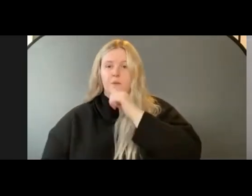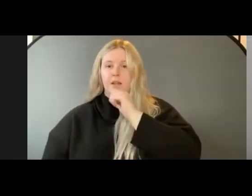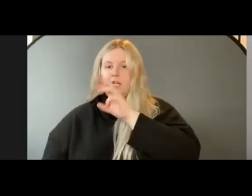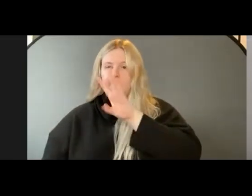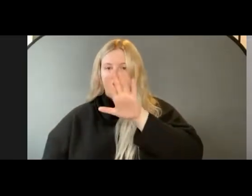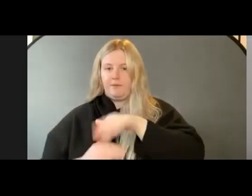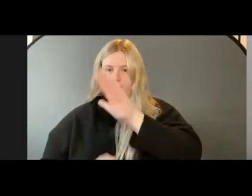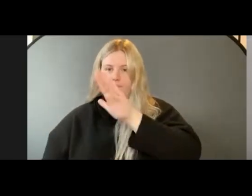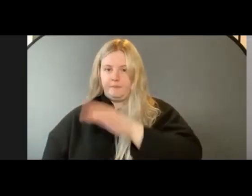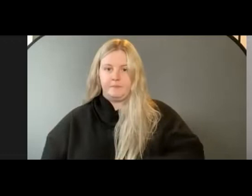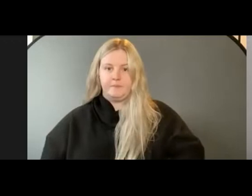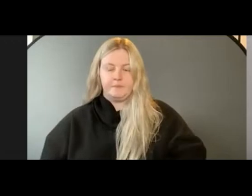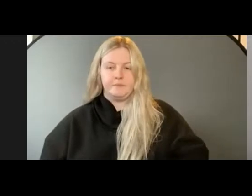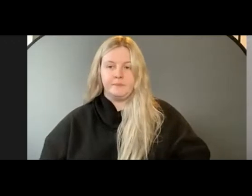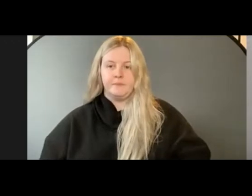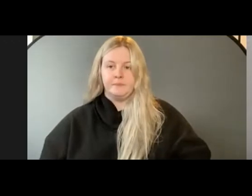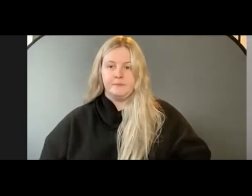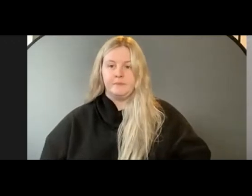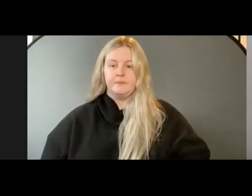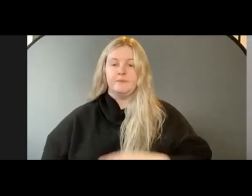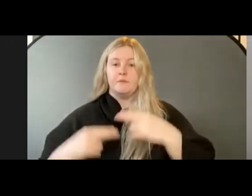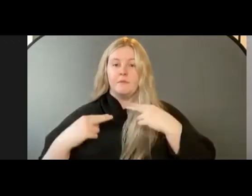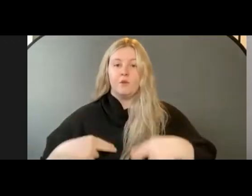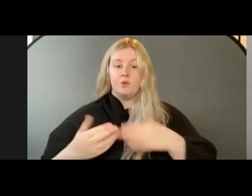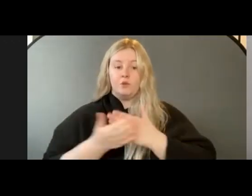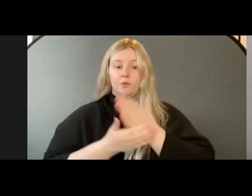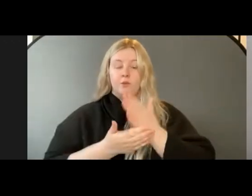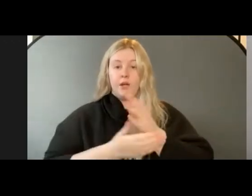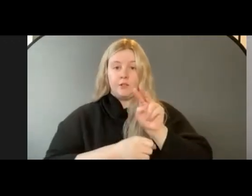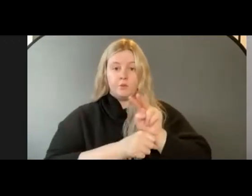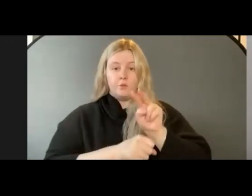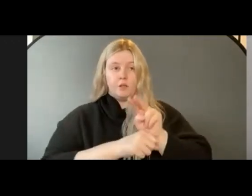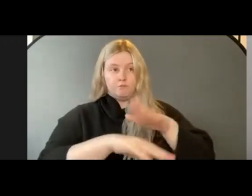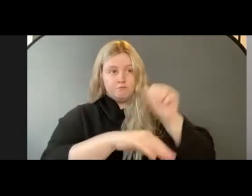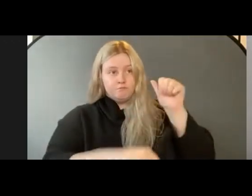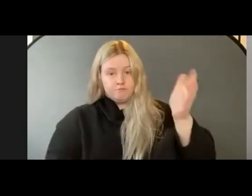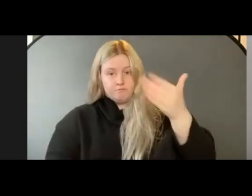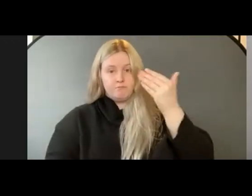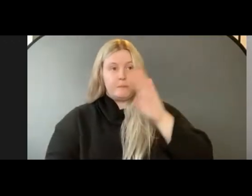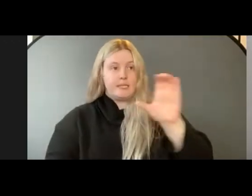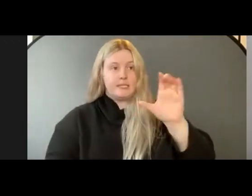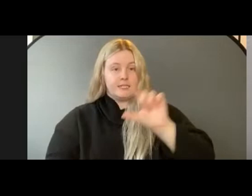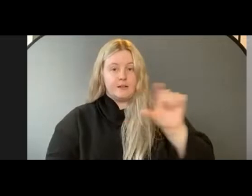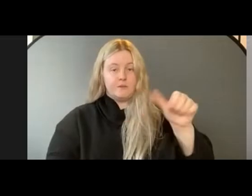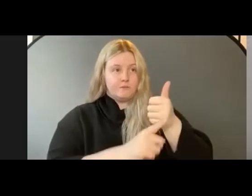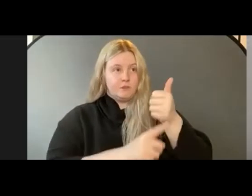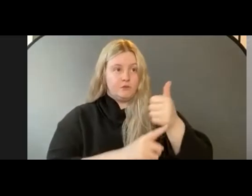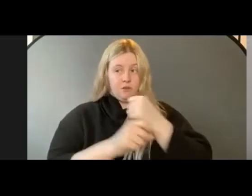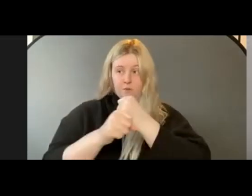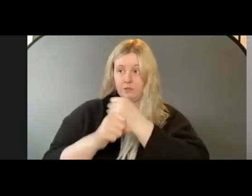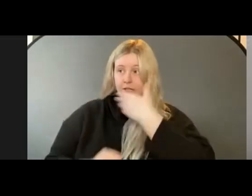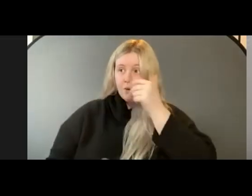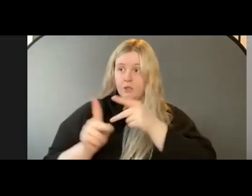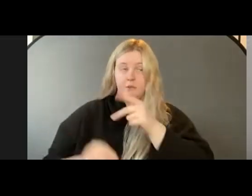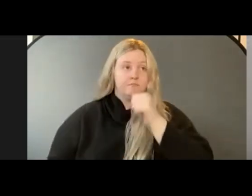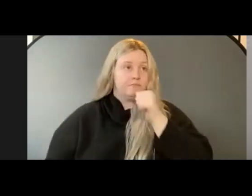65. Human Rights Watch actually called out the government of BC for its failure to protect older persons,